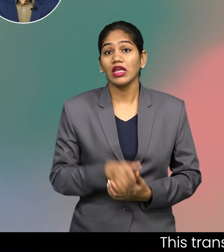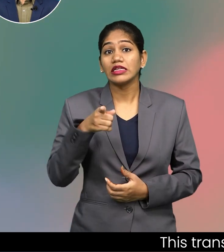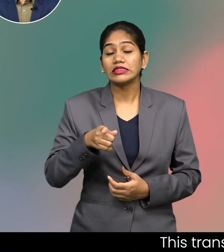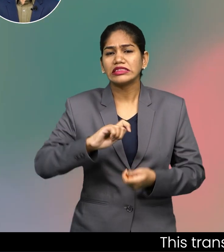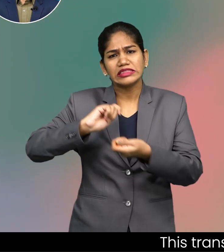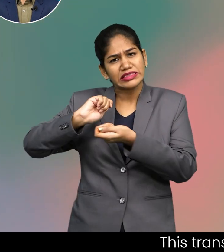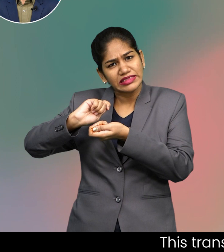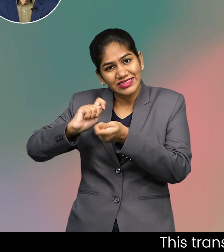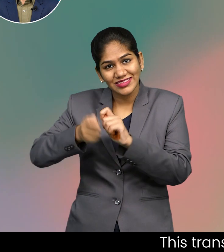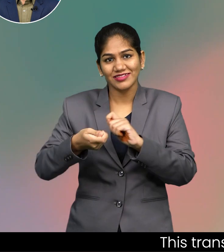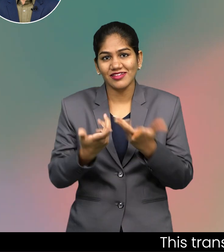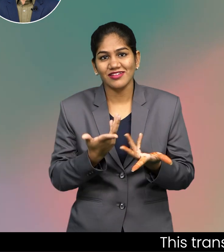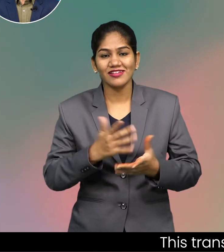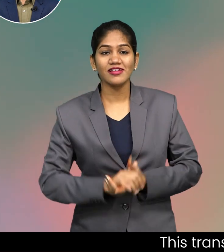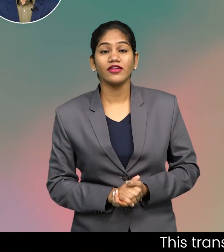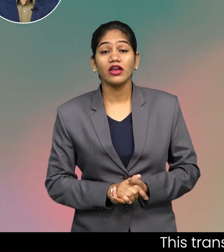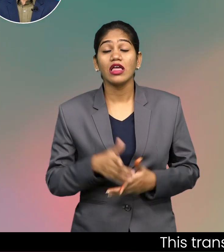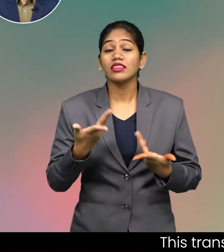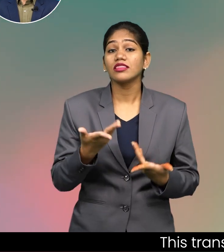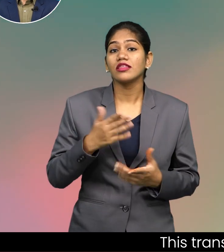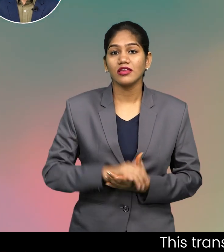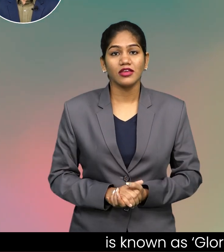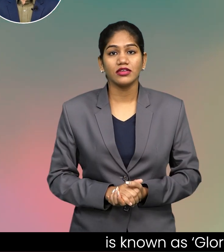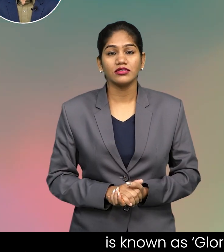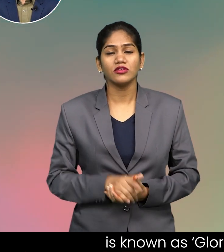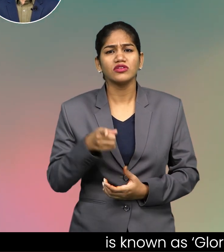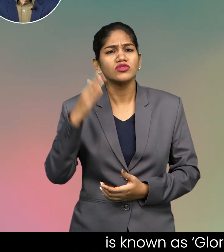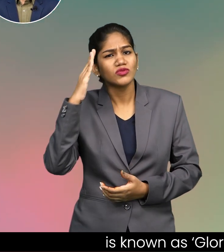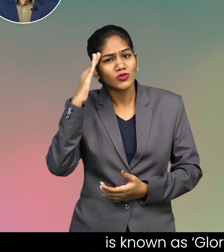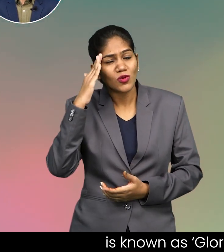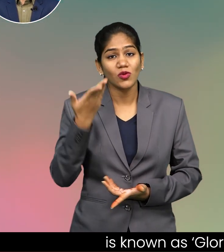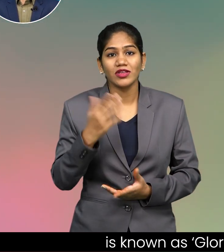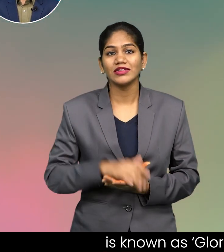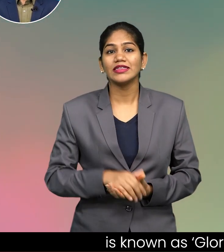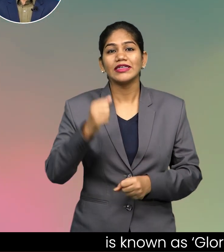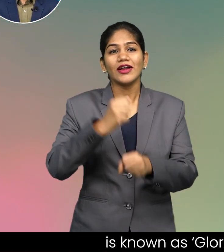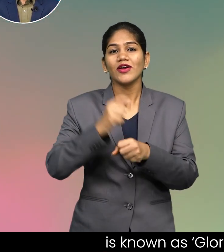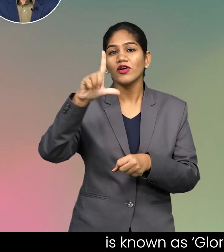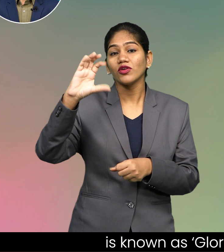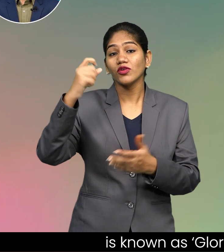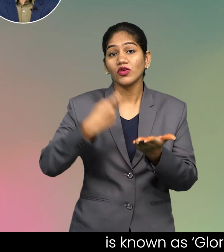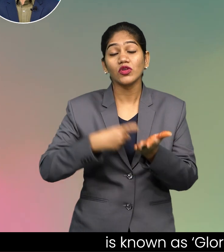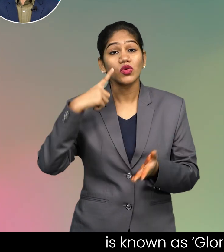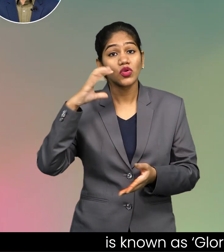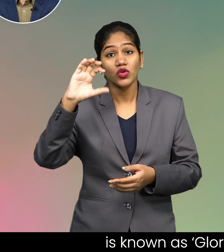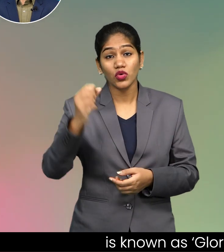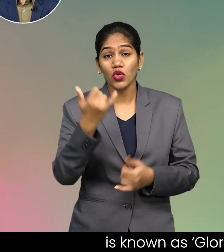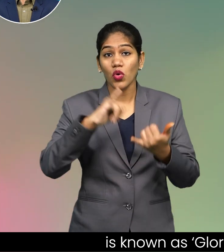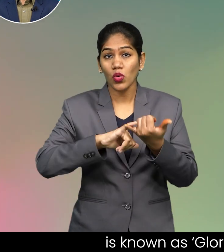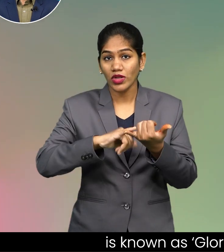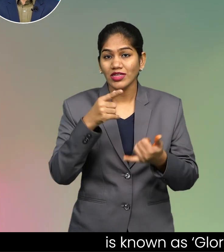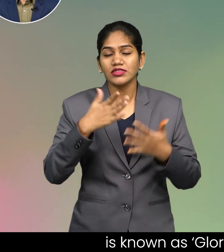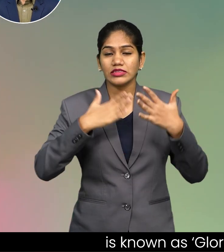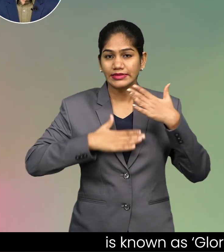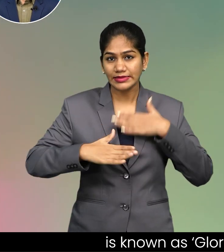This transformation, therefore, is known as glorious or bloodless